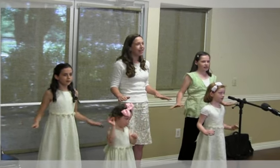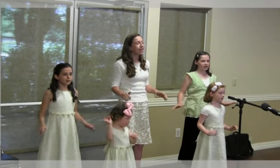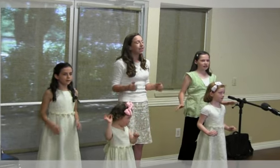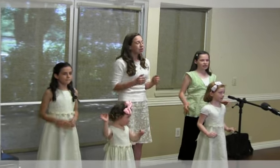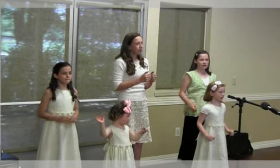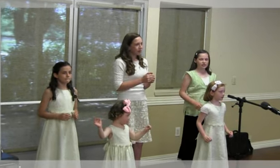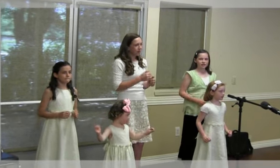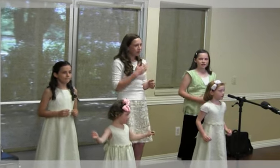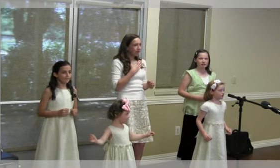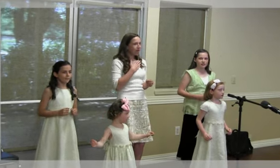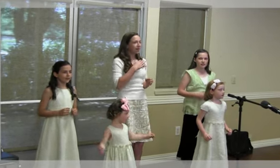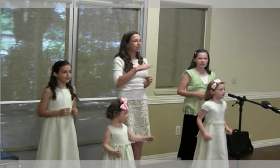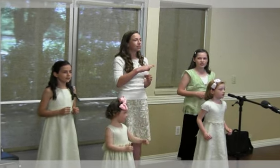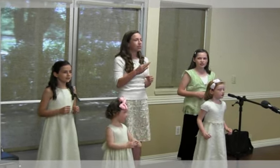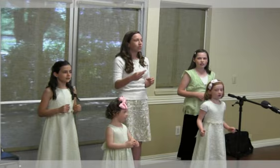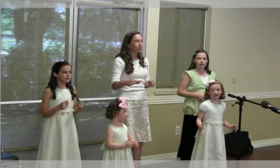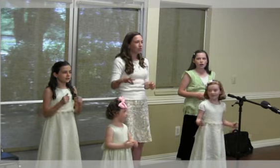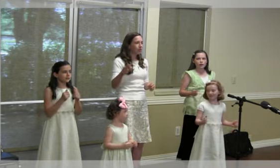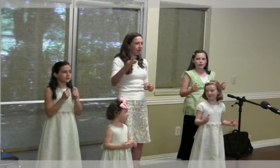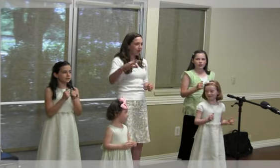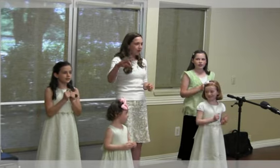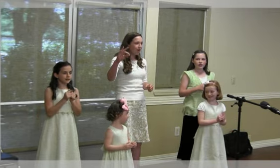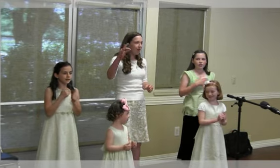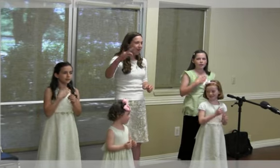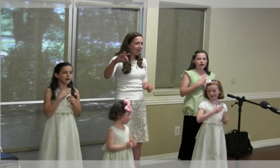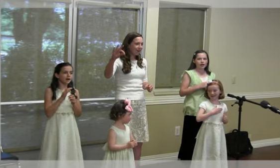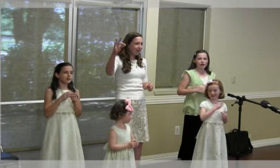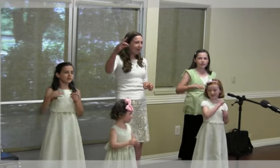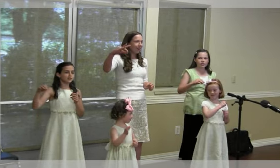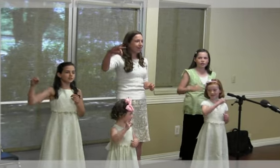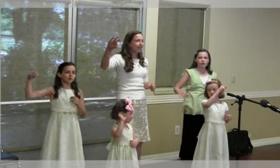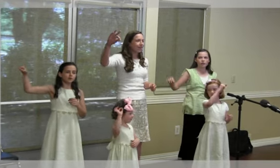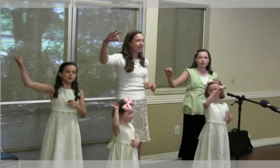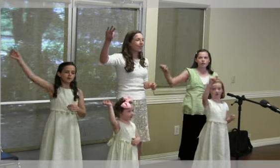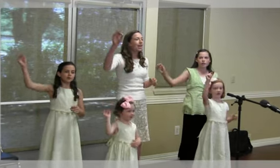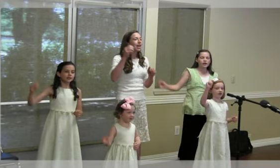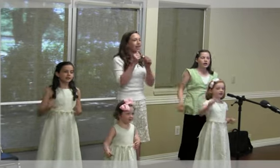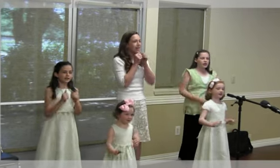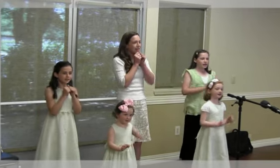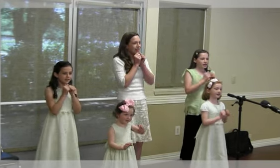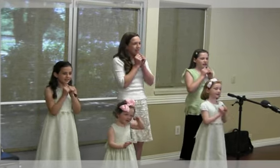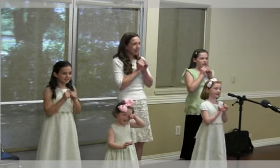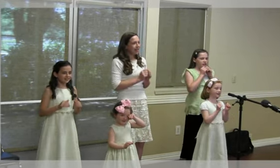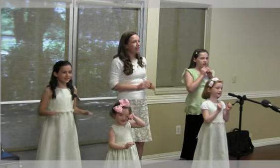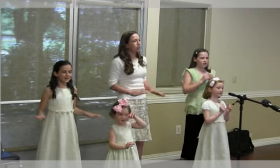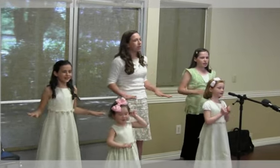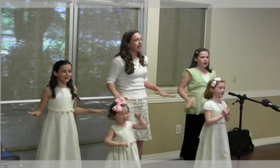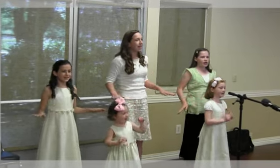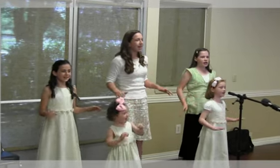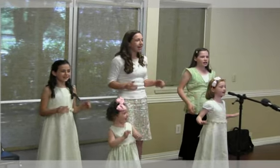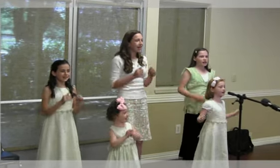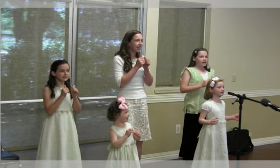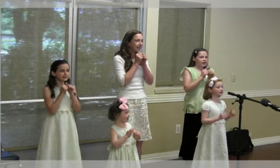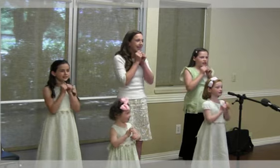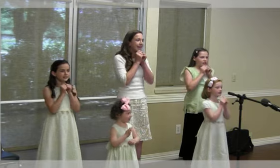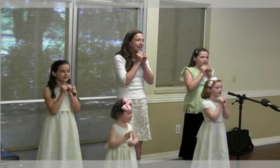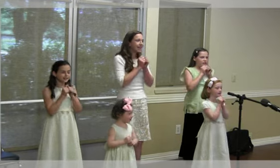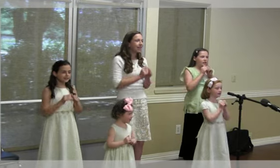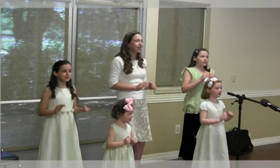Well with My Soul my It is Well it